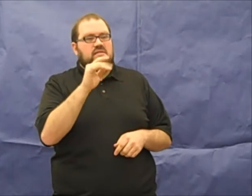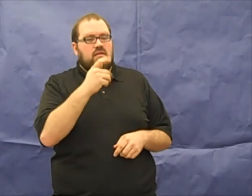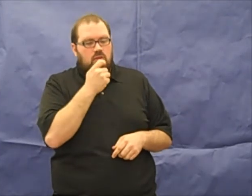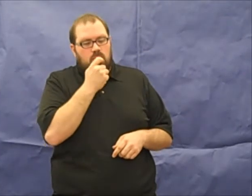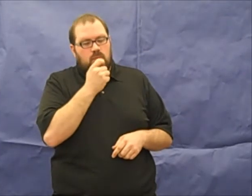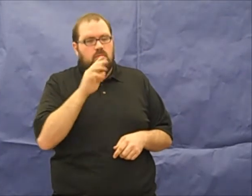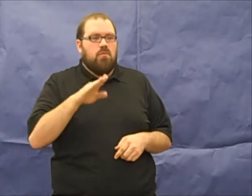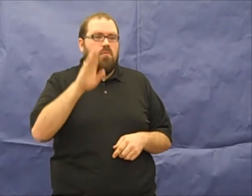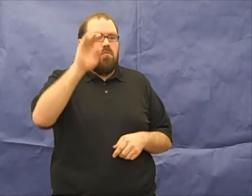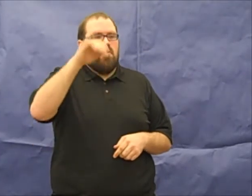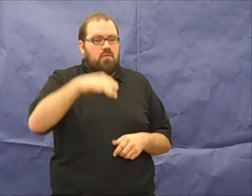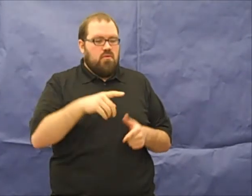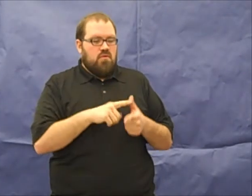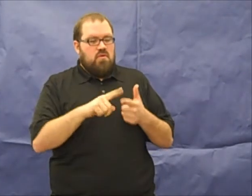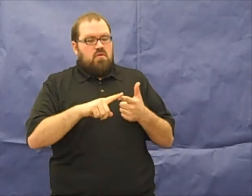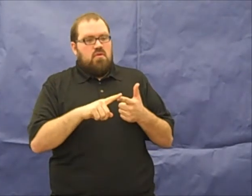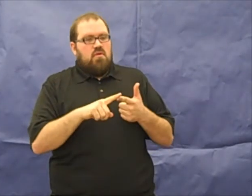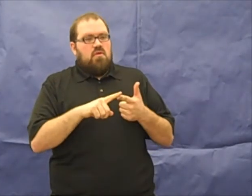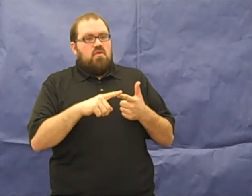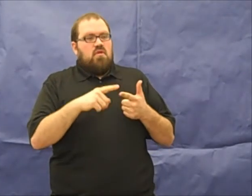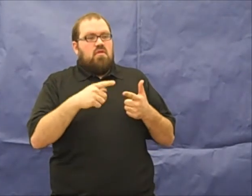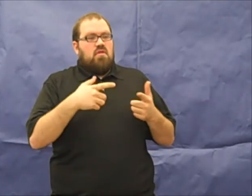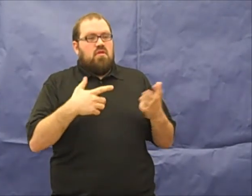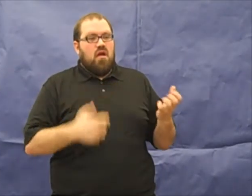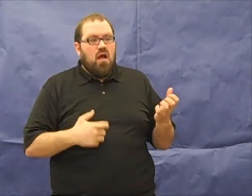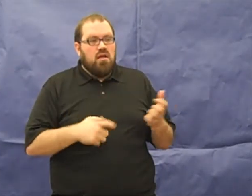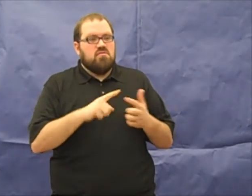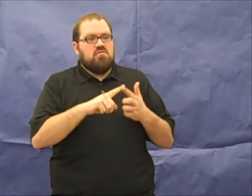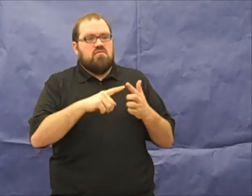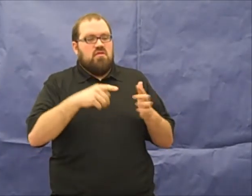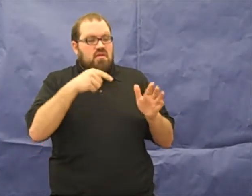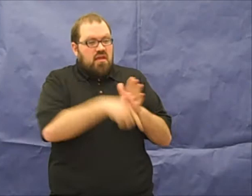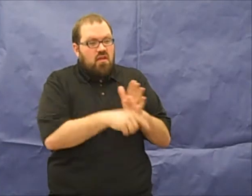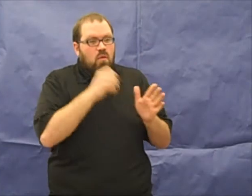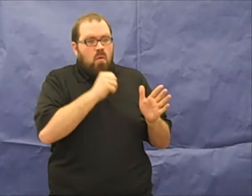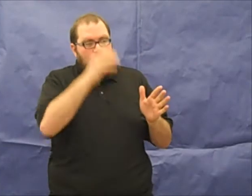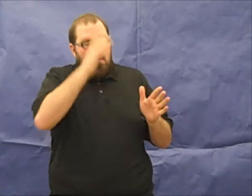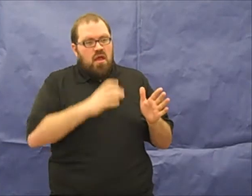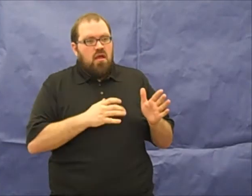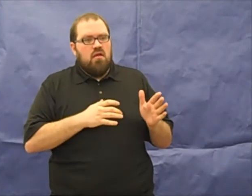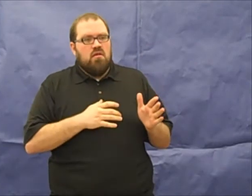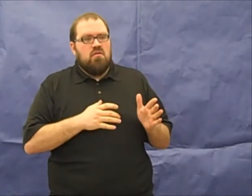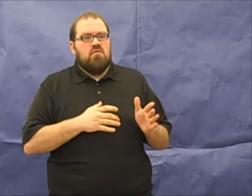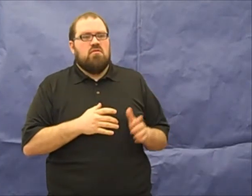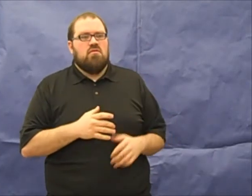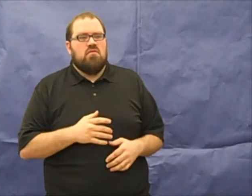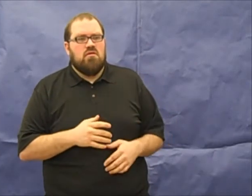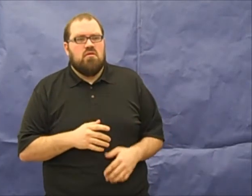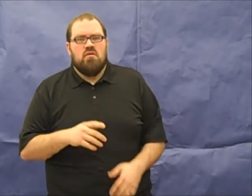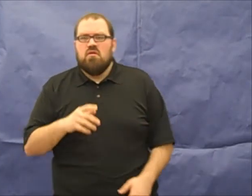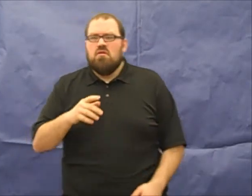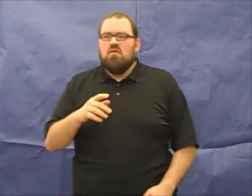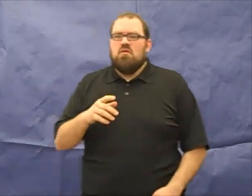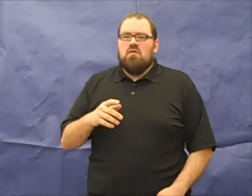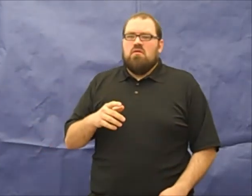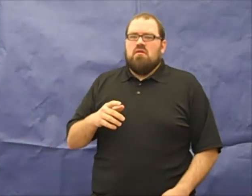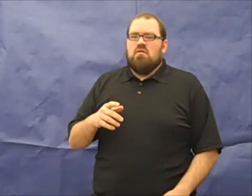of the old man. "What is going on, Hamish?" "It will be better coming from